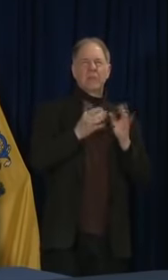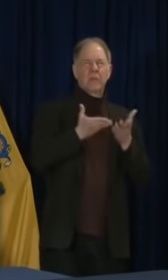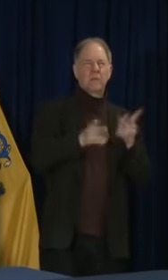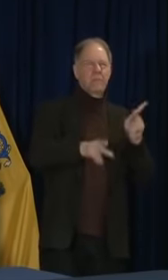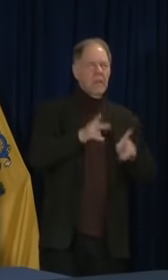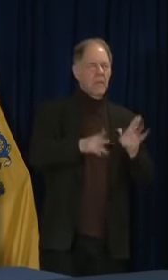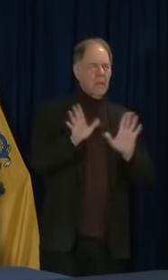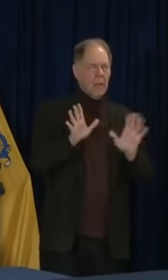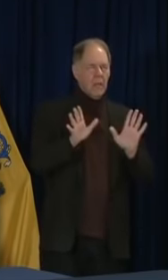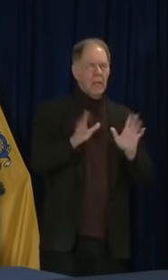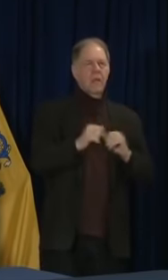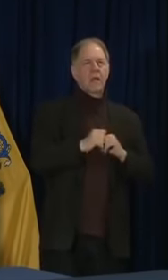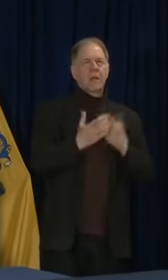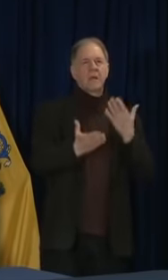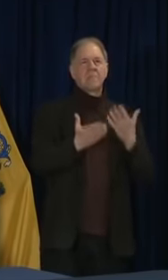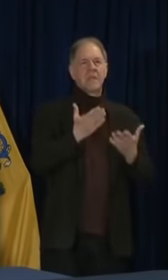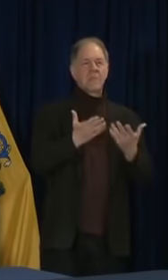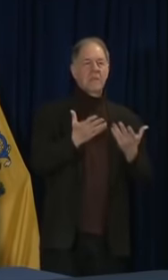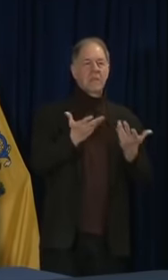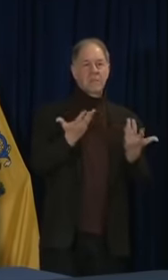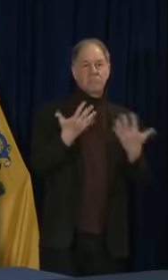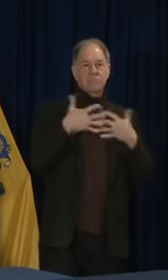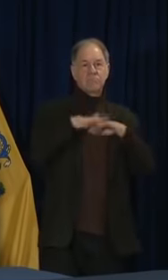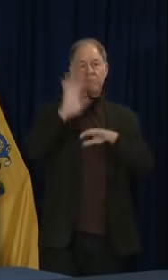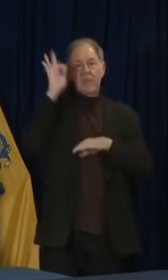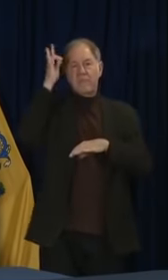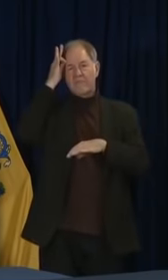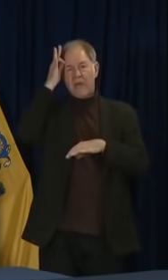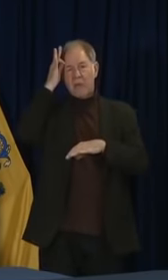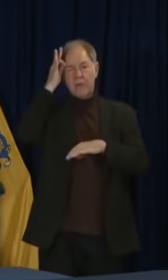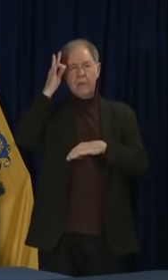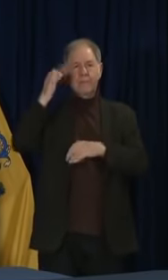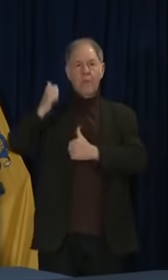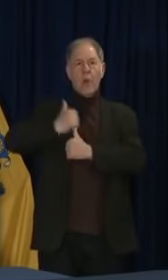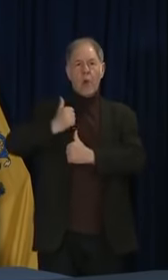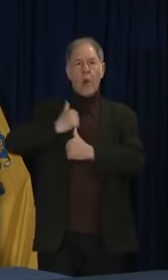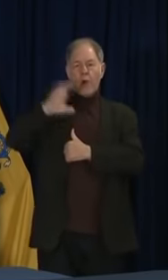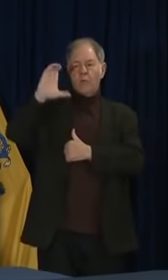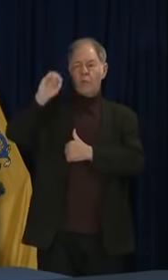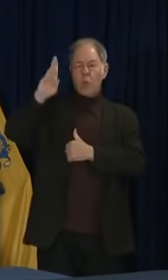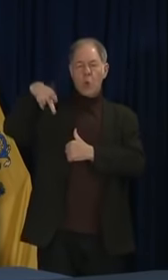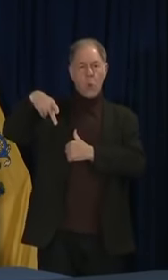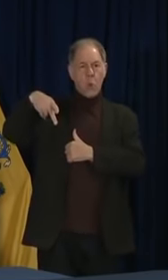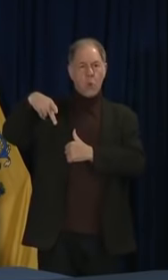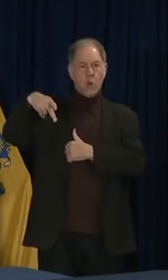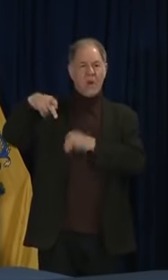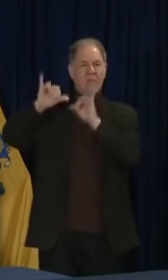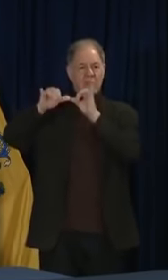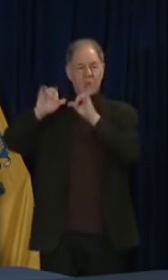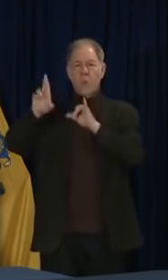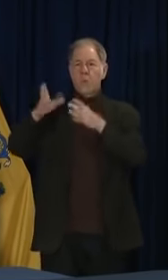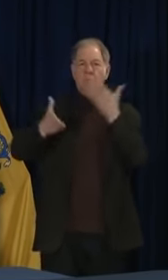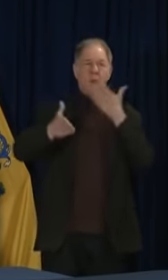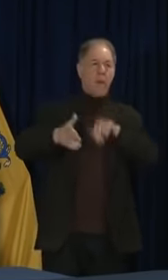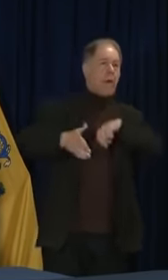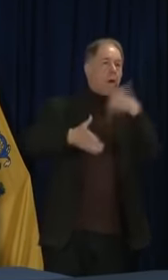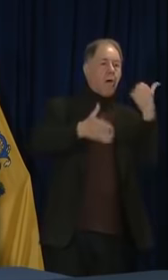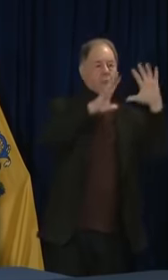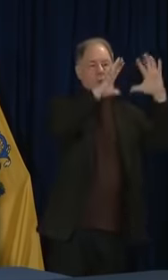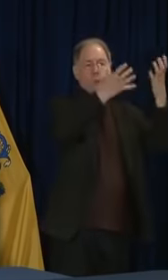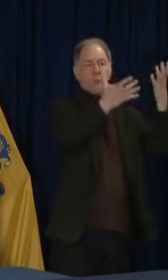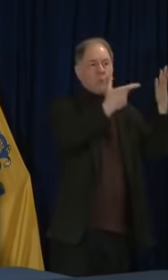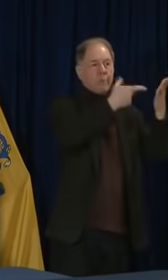you see some combination of federal Army Corps or some other entity working potentially